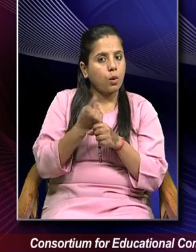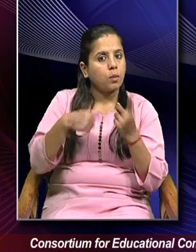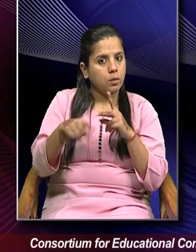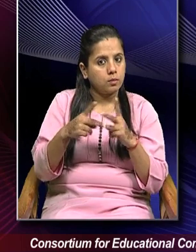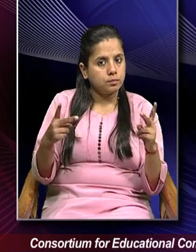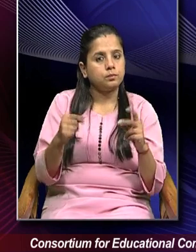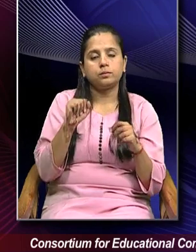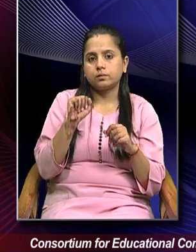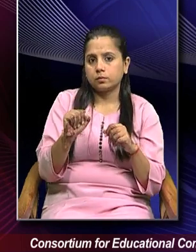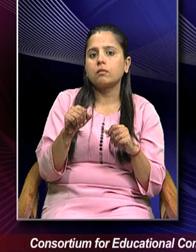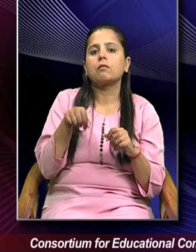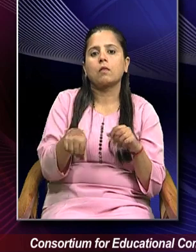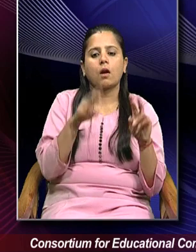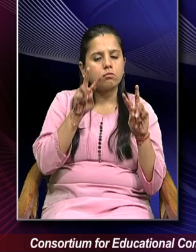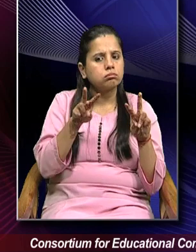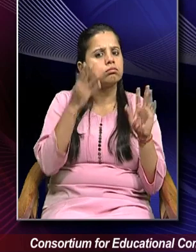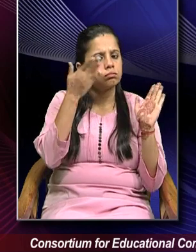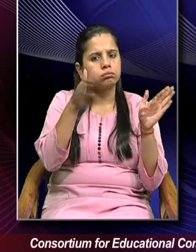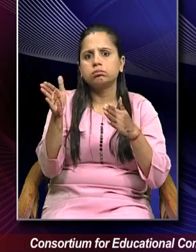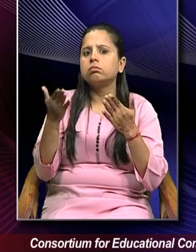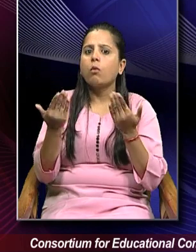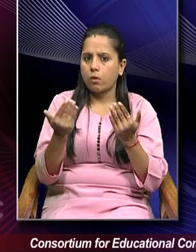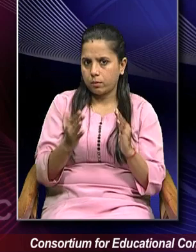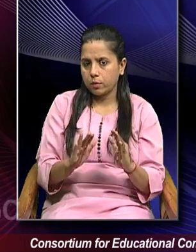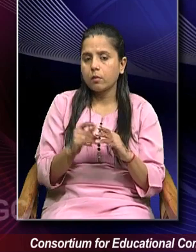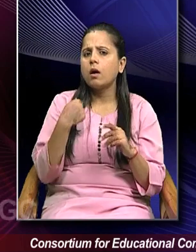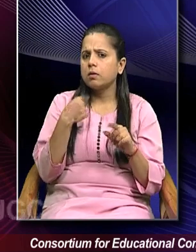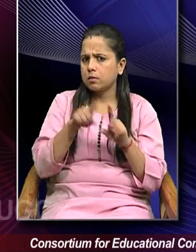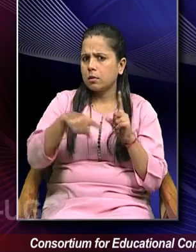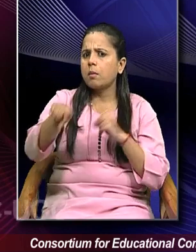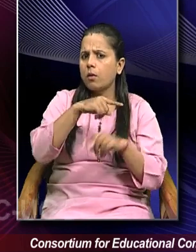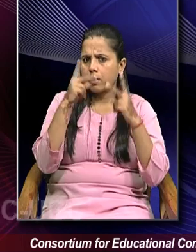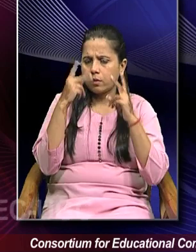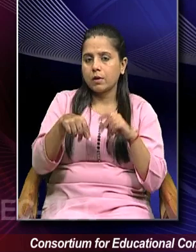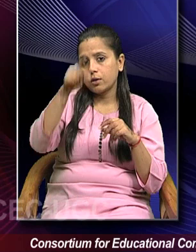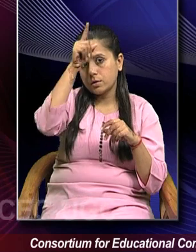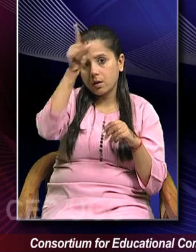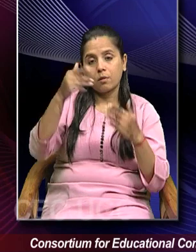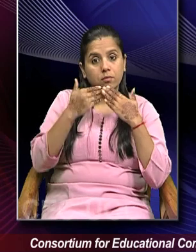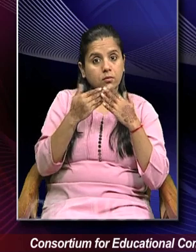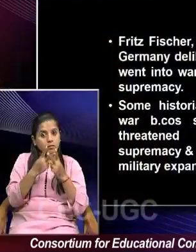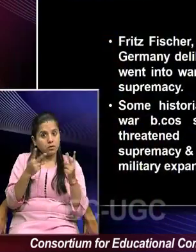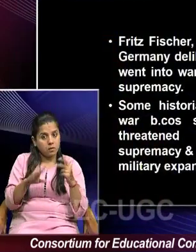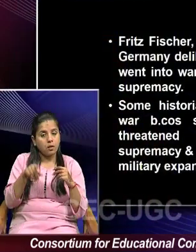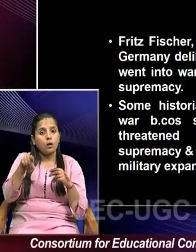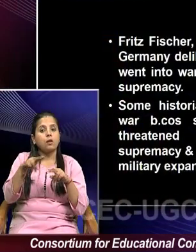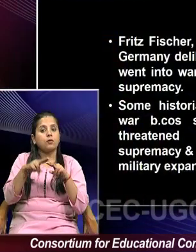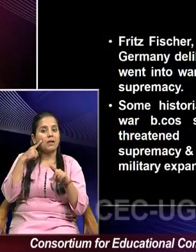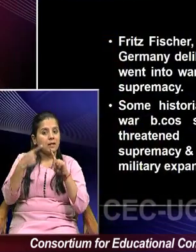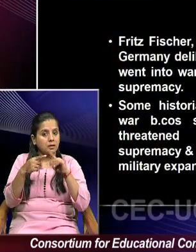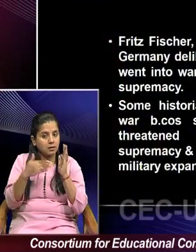could deflect the attention. We also see that some of the German scholars as well, Fritz Fischer was